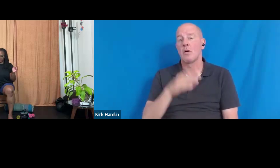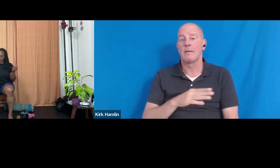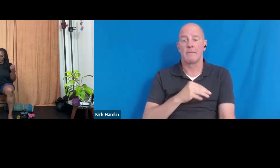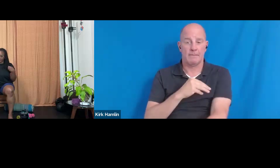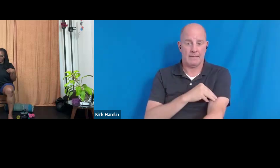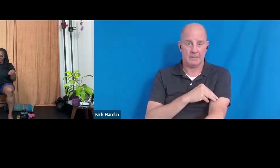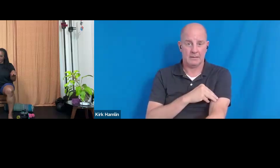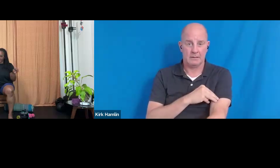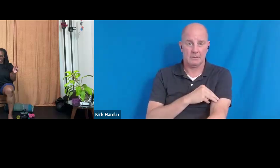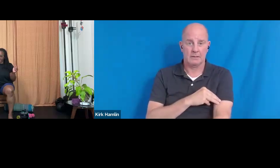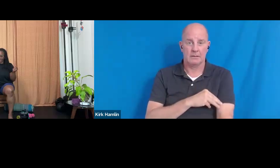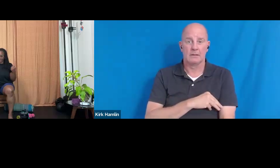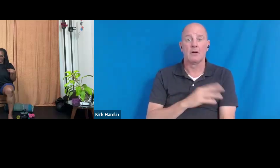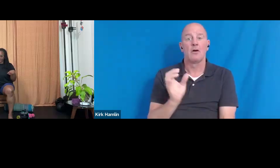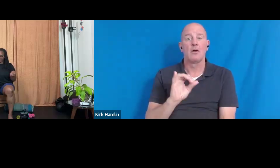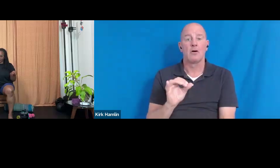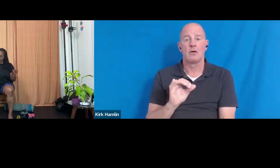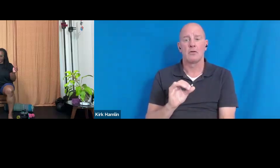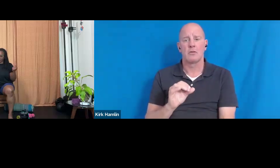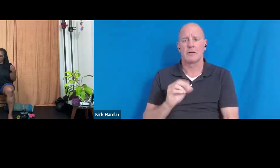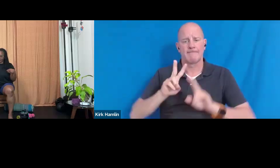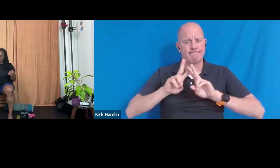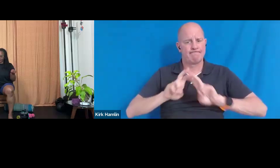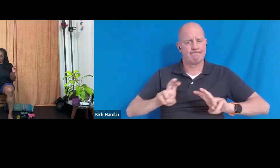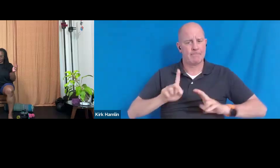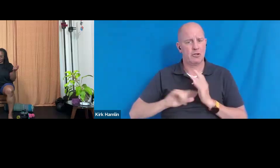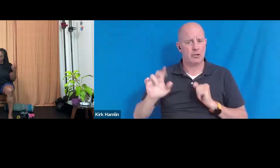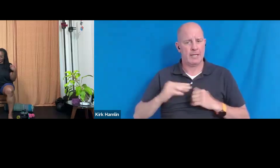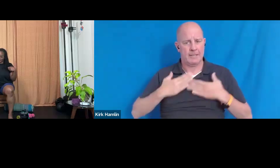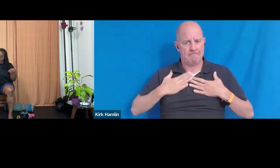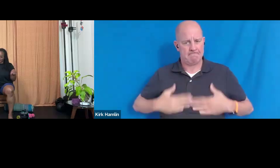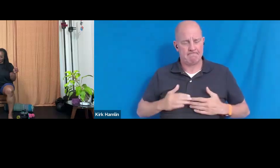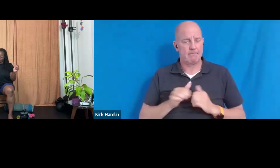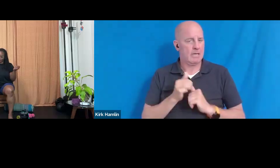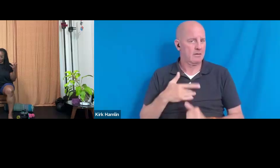also checking in and seeing what is what.